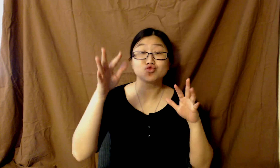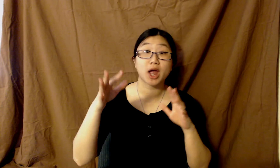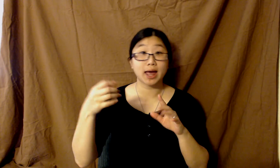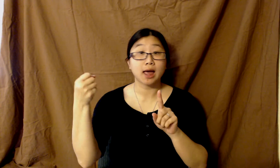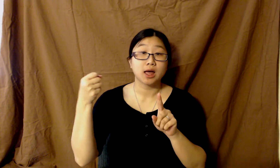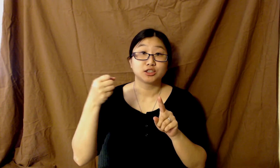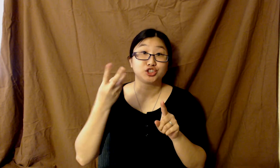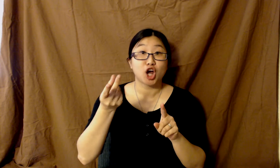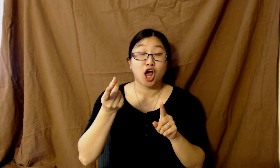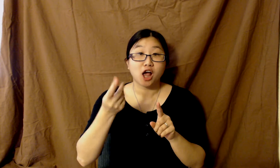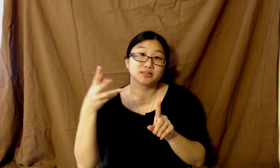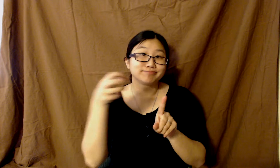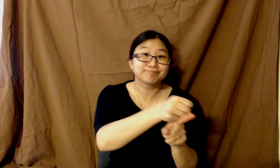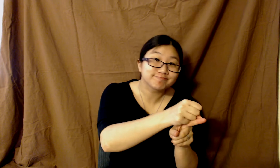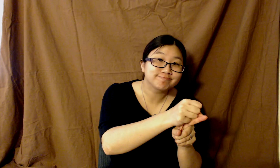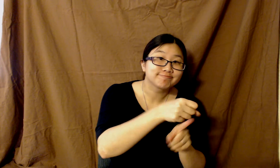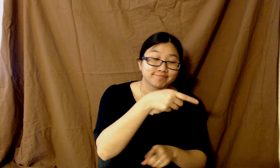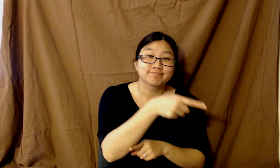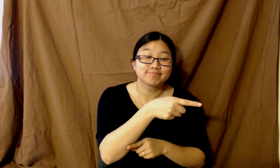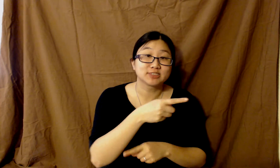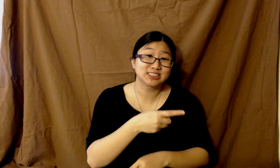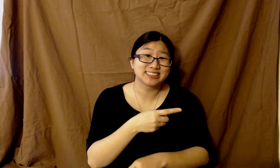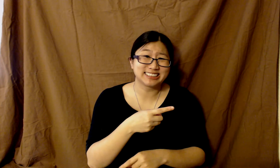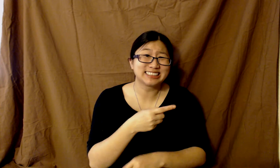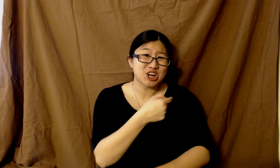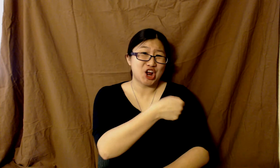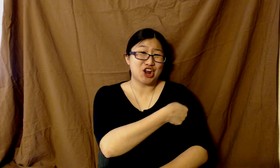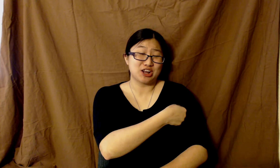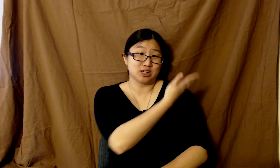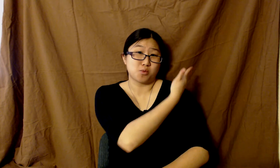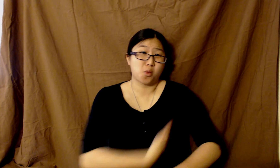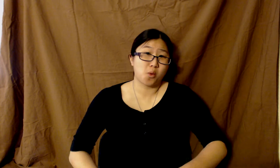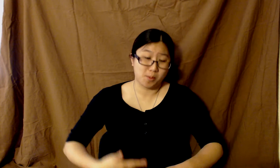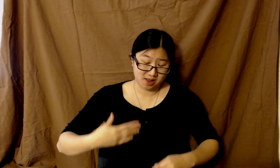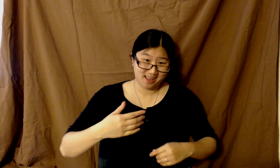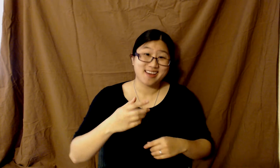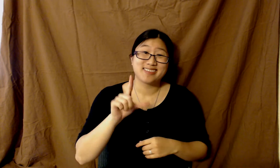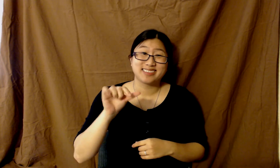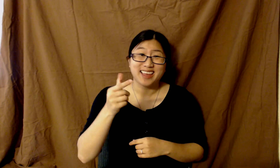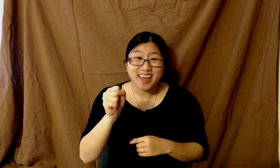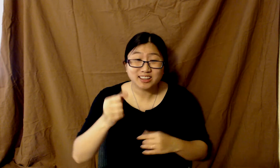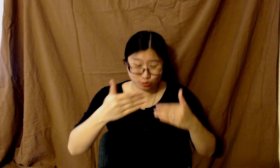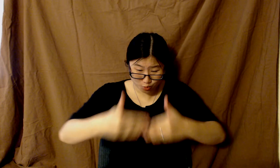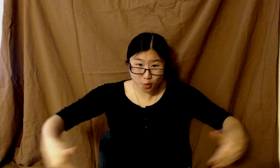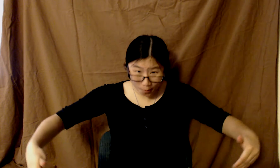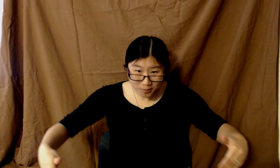Boonlua wound up at an elephant facility, and the keepers really decided to take him under their wing, and they figured out what he liked, which turned out was